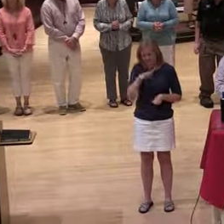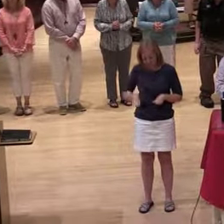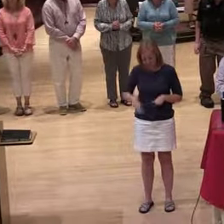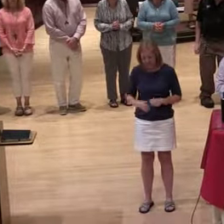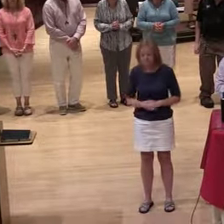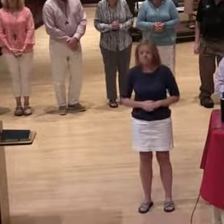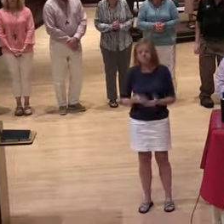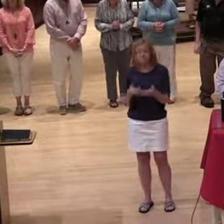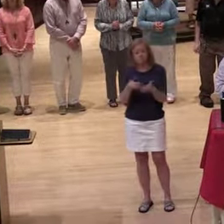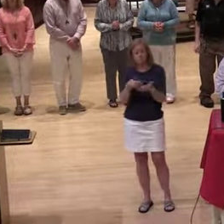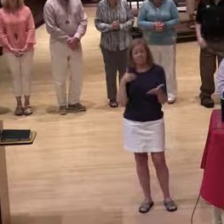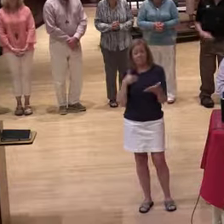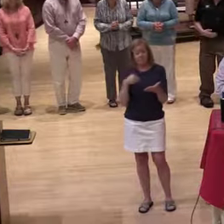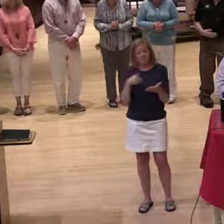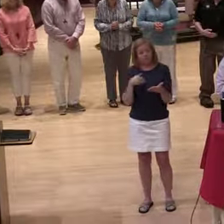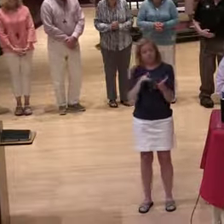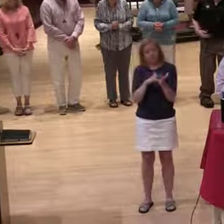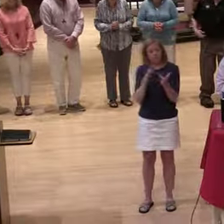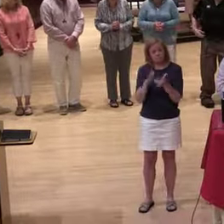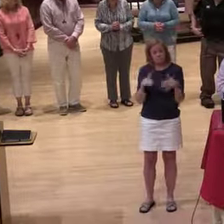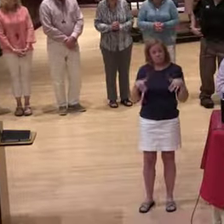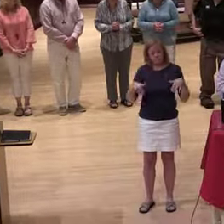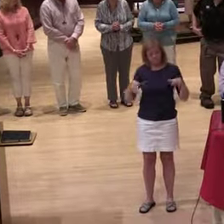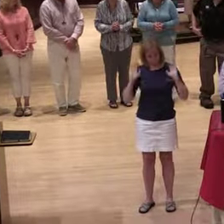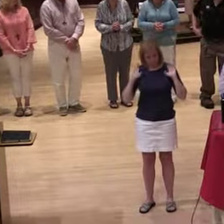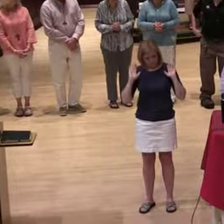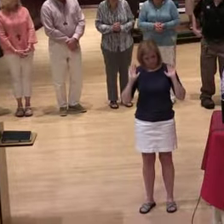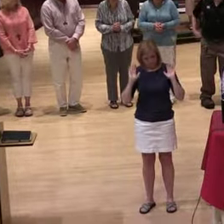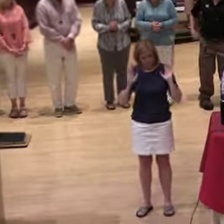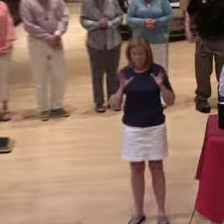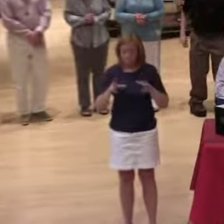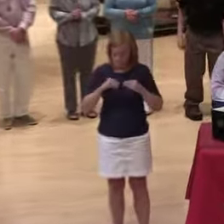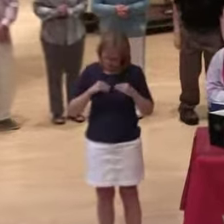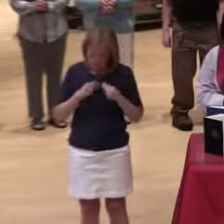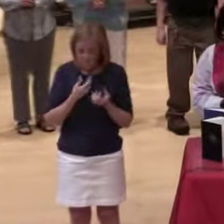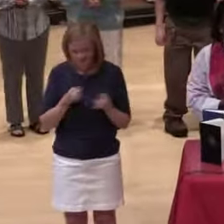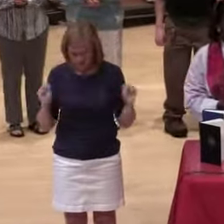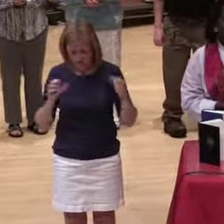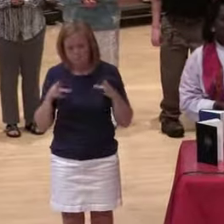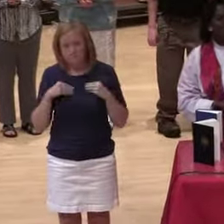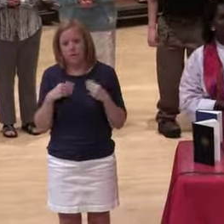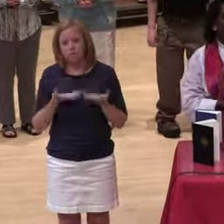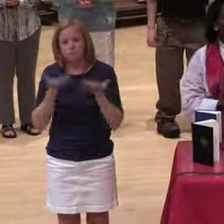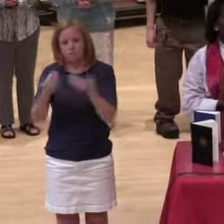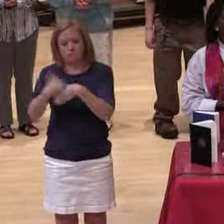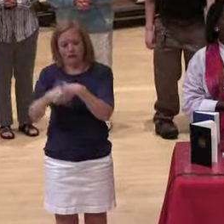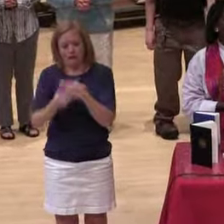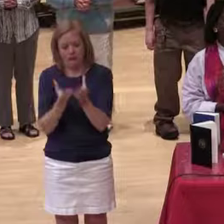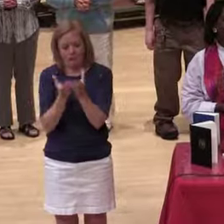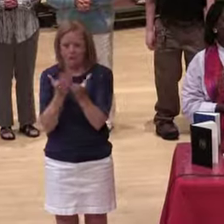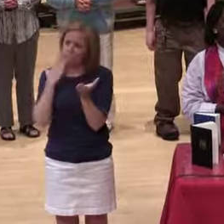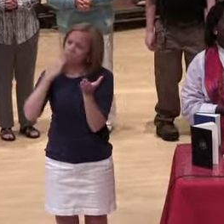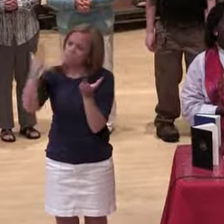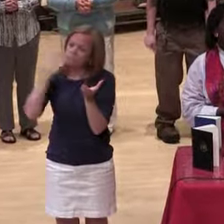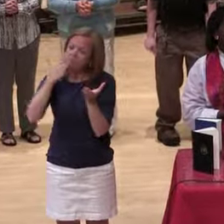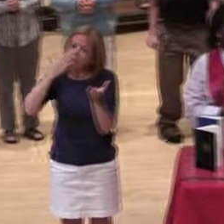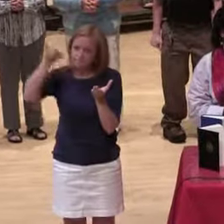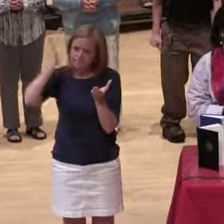Before he was given up to death, a death he freely accepted, he took the bread and gave you